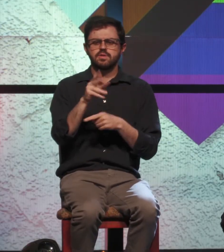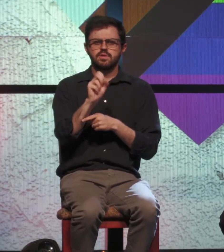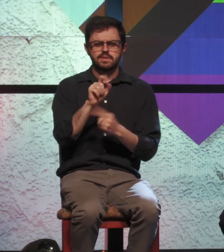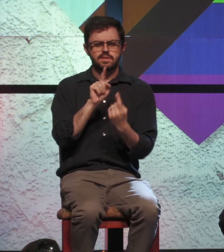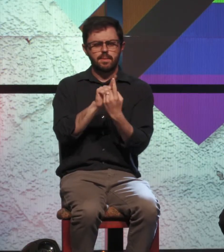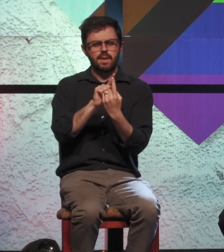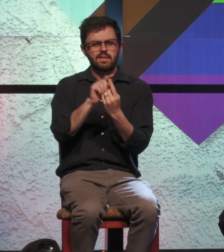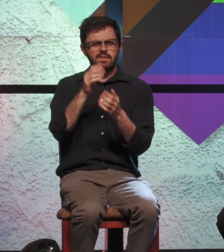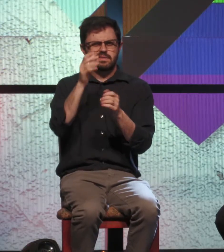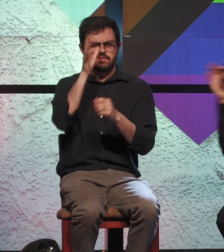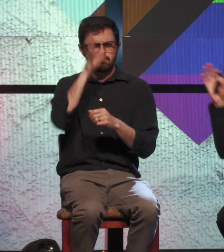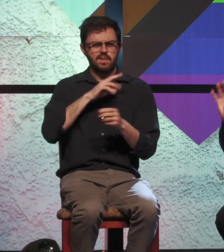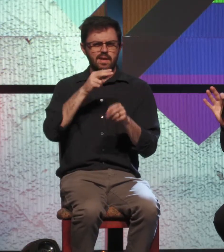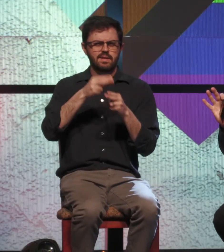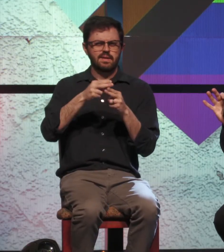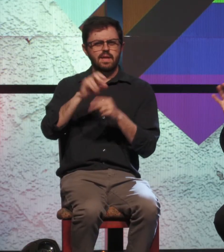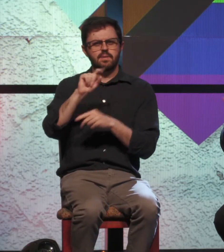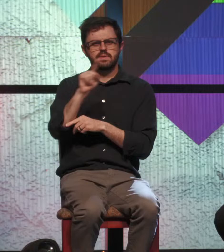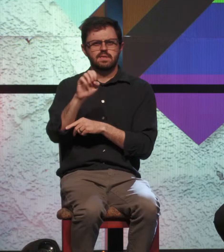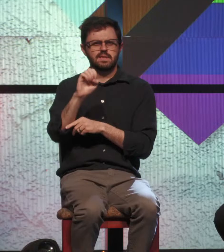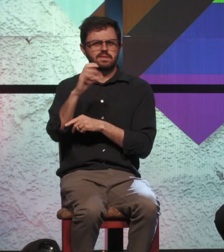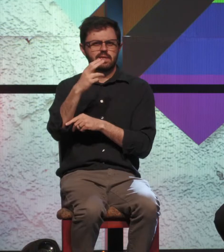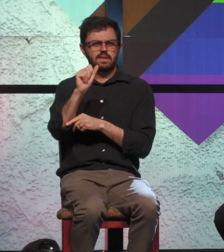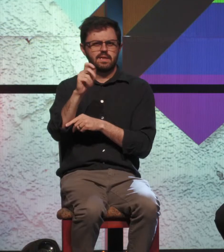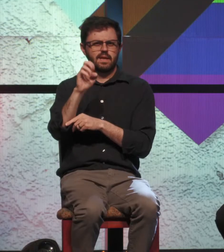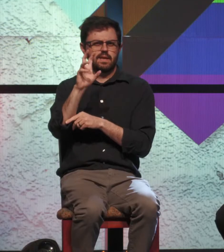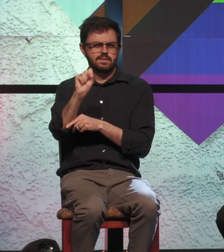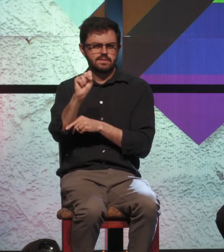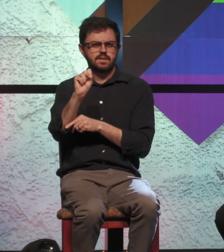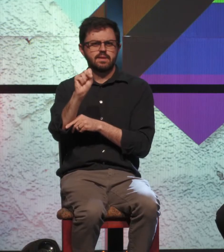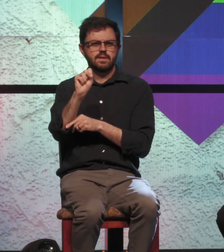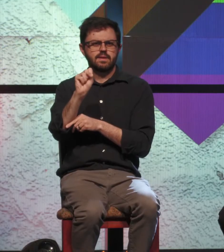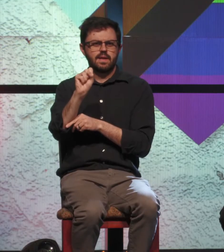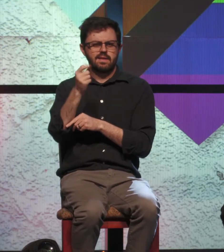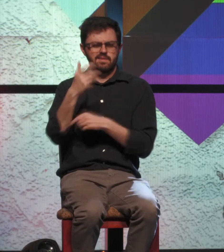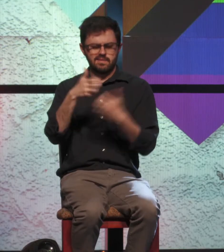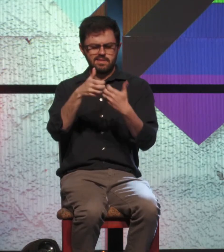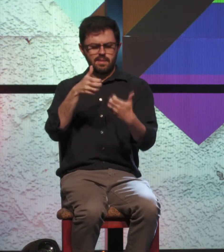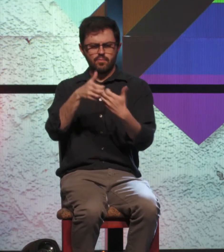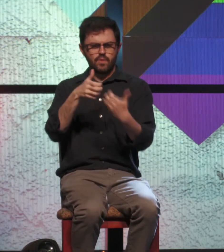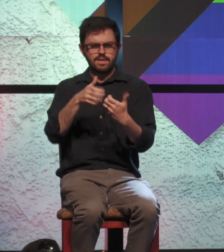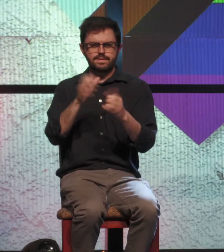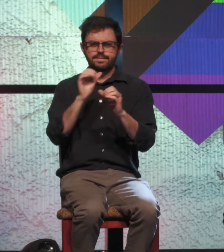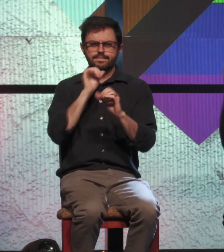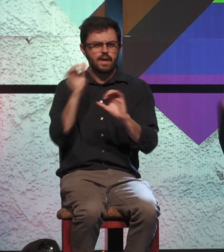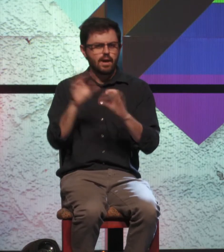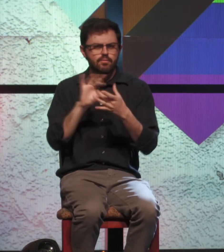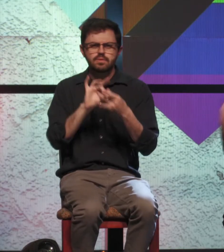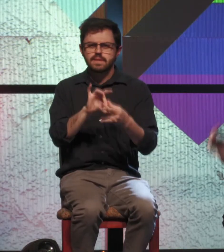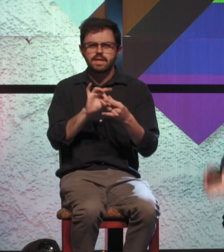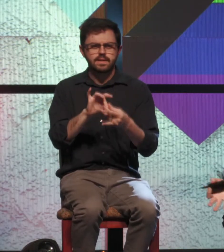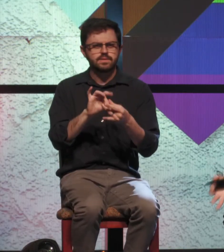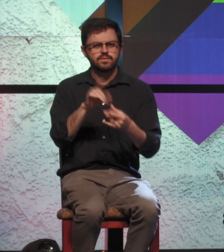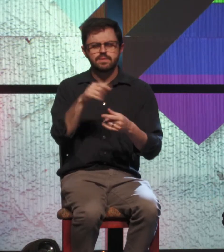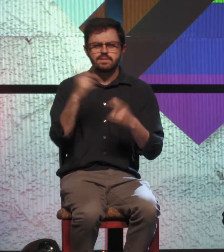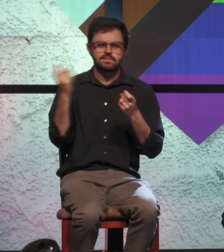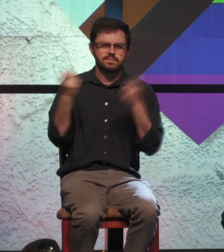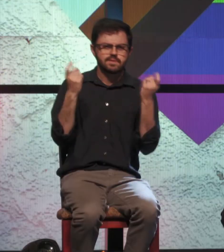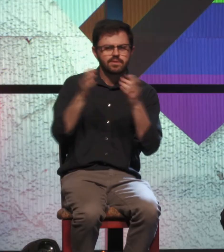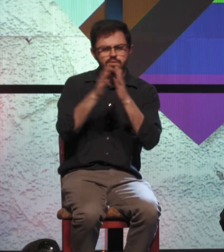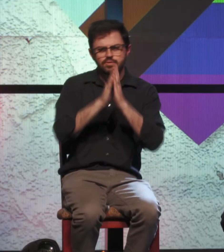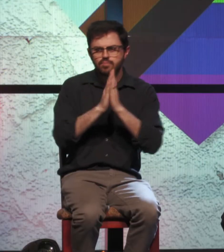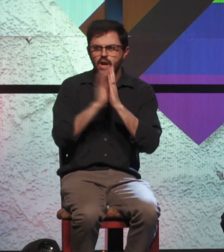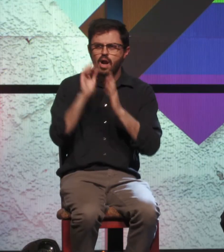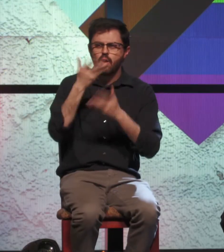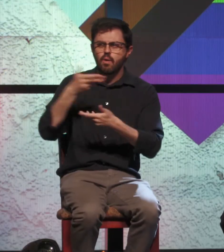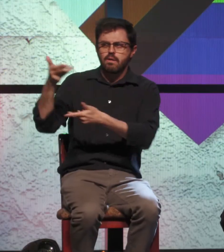word salvation, it had nothing to do with this idea of a sinner's prayer. It had nothing to do with inviting him into your heart. It had